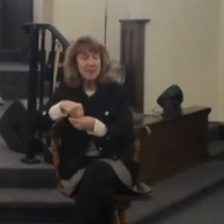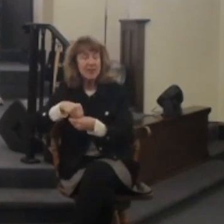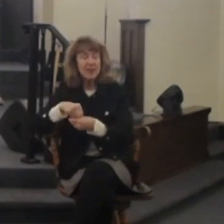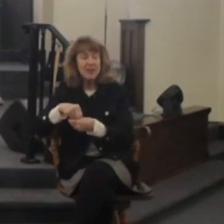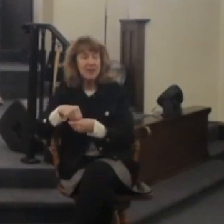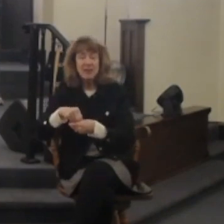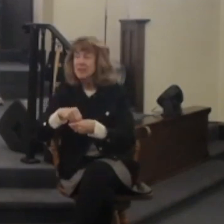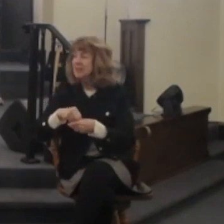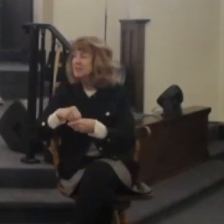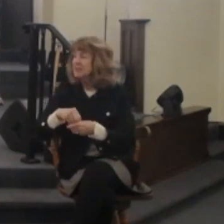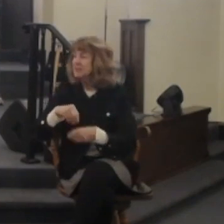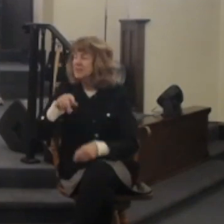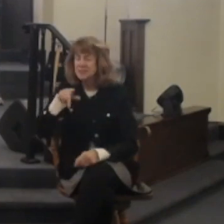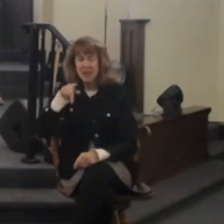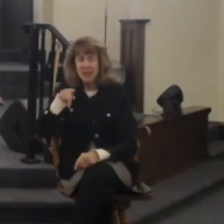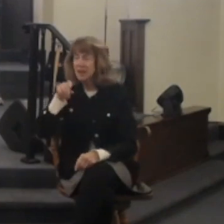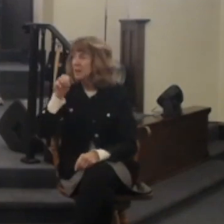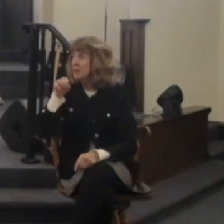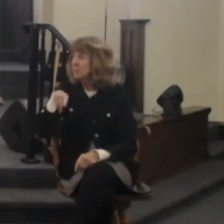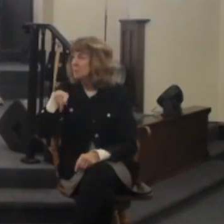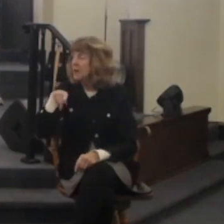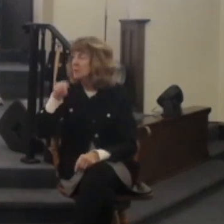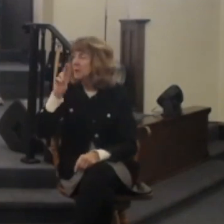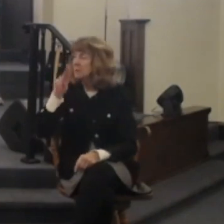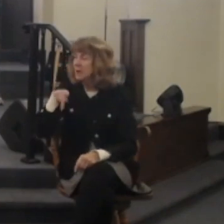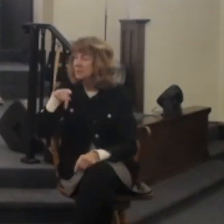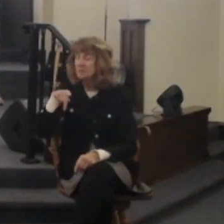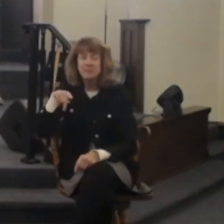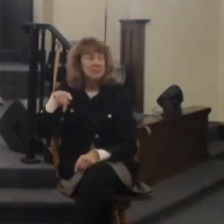pop-up. What does that mean? So,